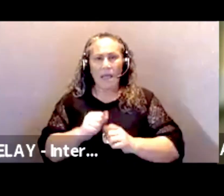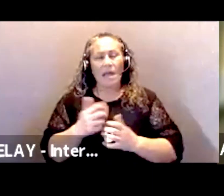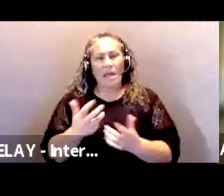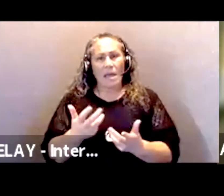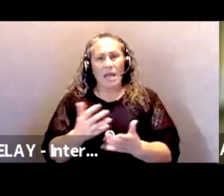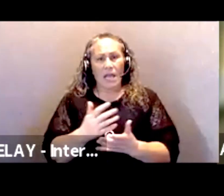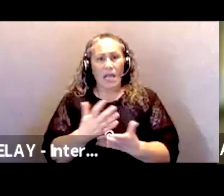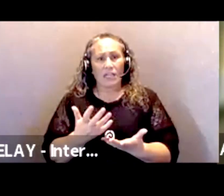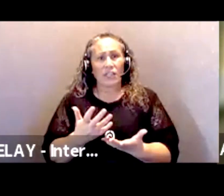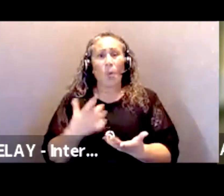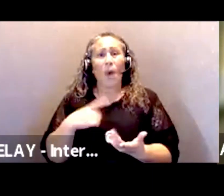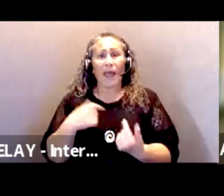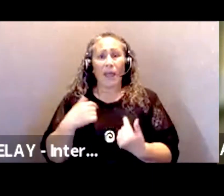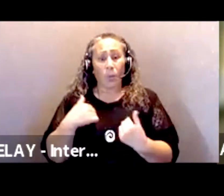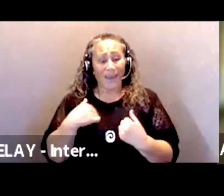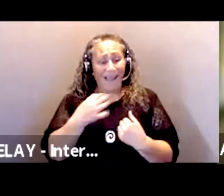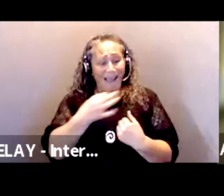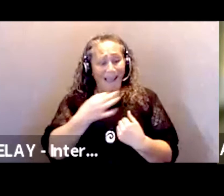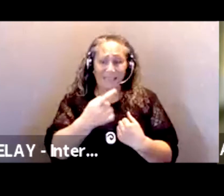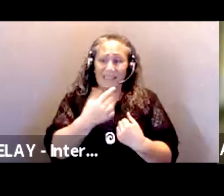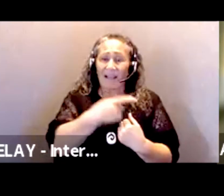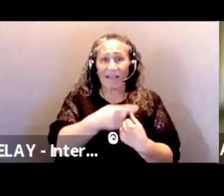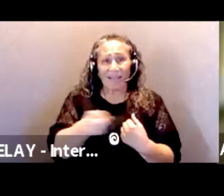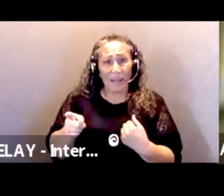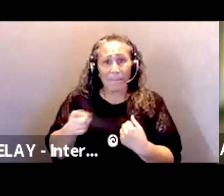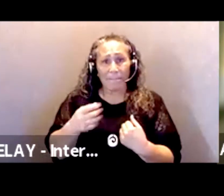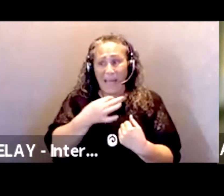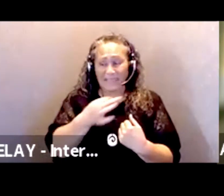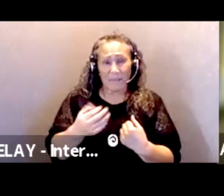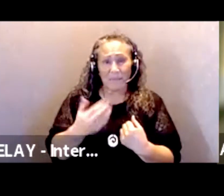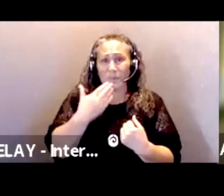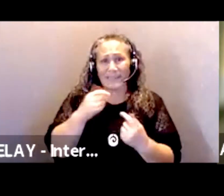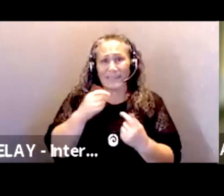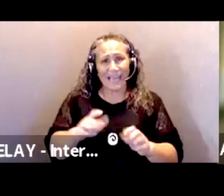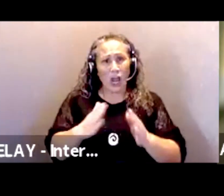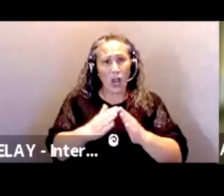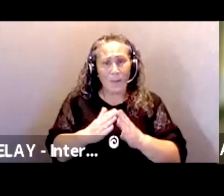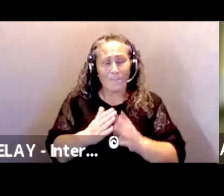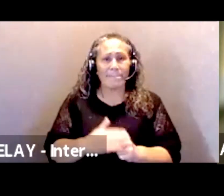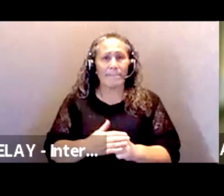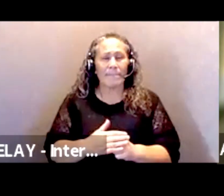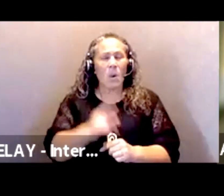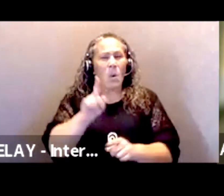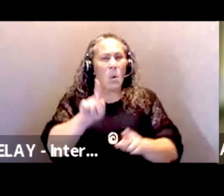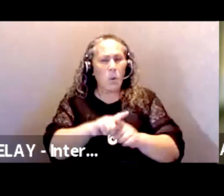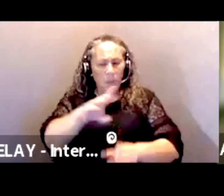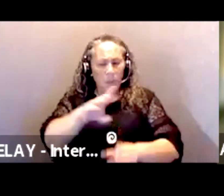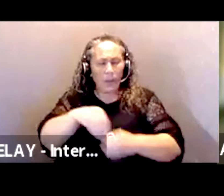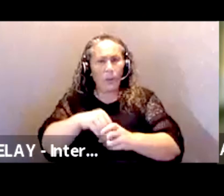we're asking them to stay home. And there has also been, as Lily said, a lot of fear about